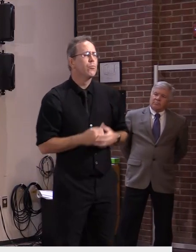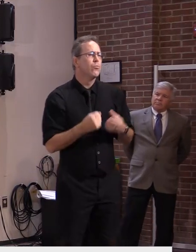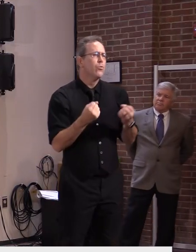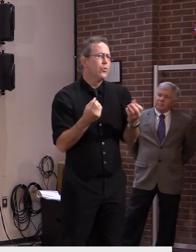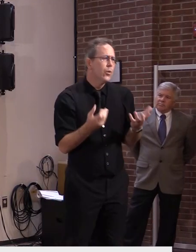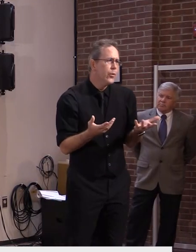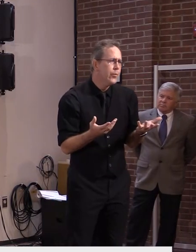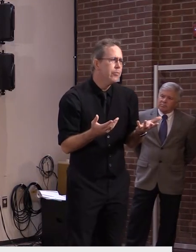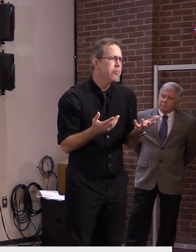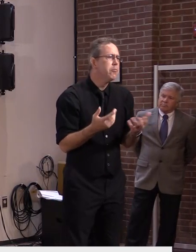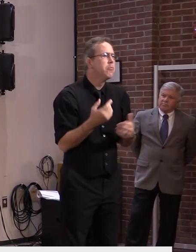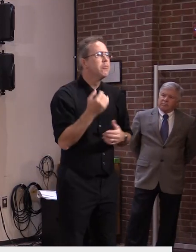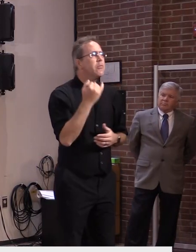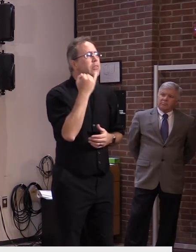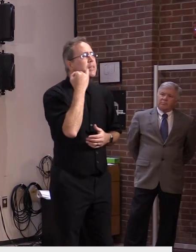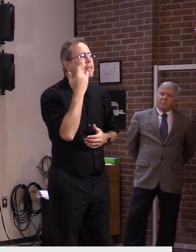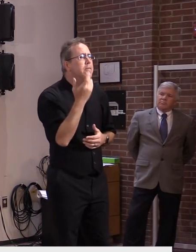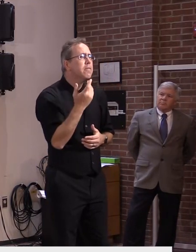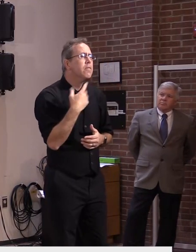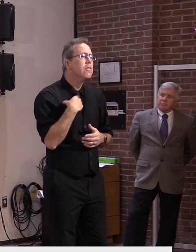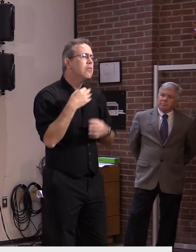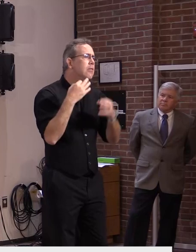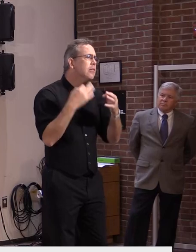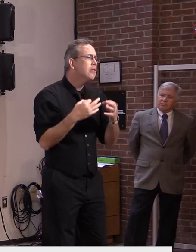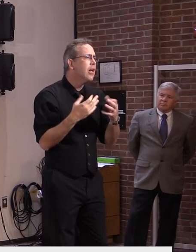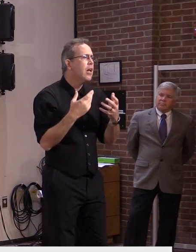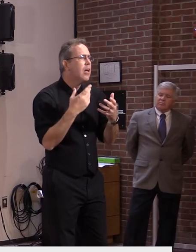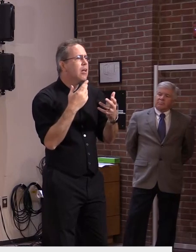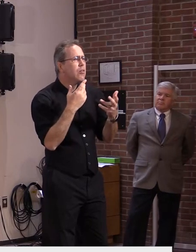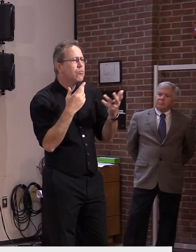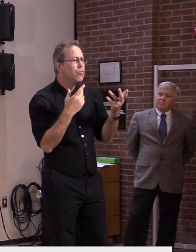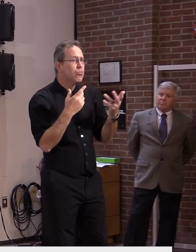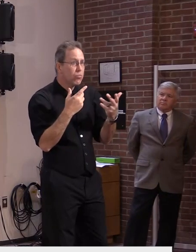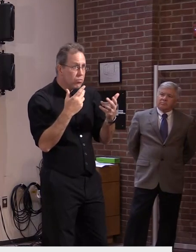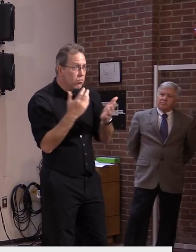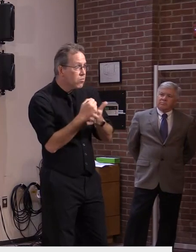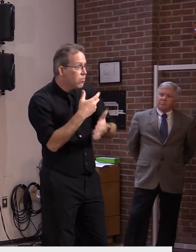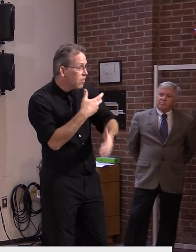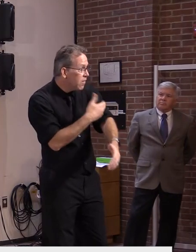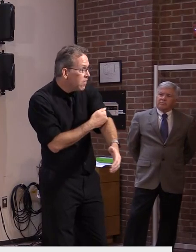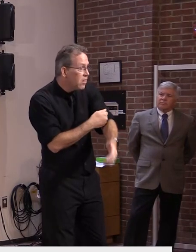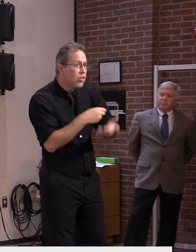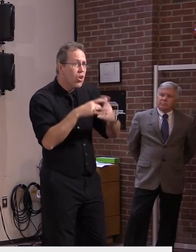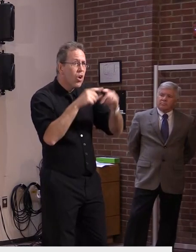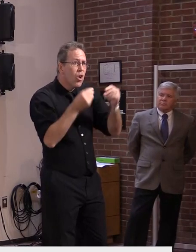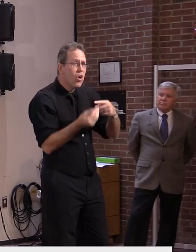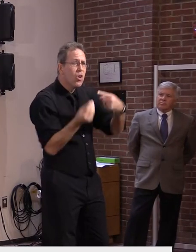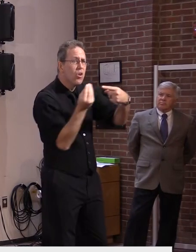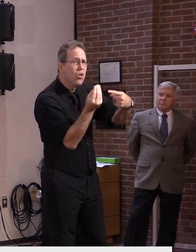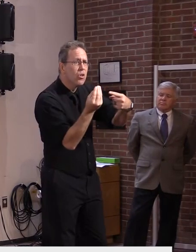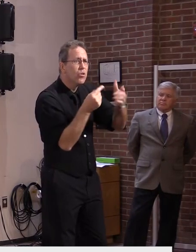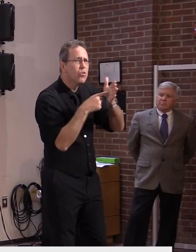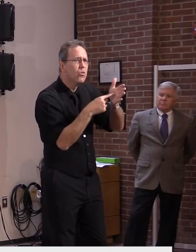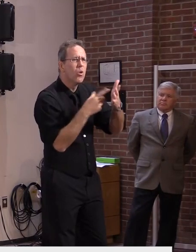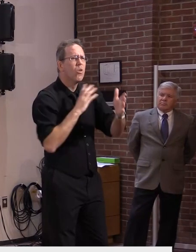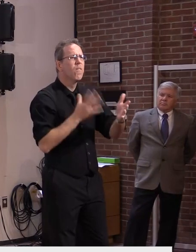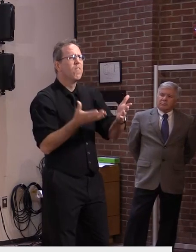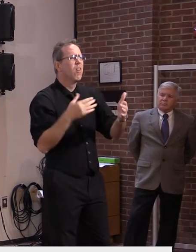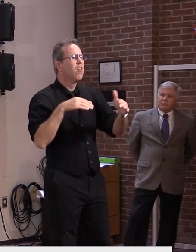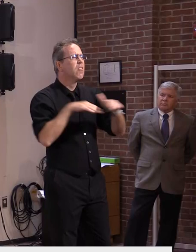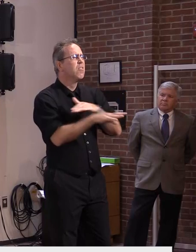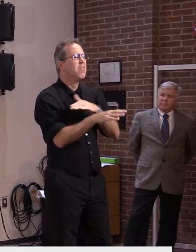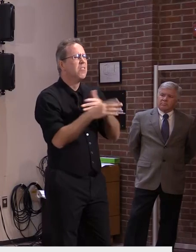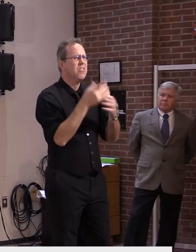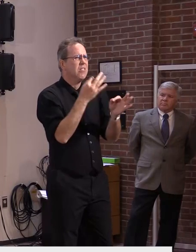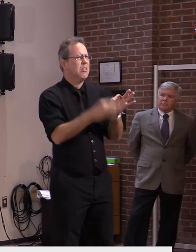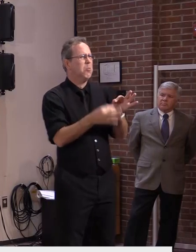requirement, whatever testing requirement, whatever it is, it seems as though we could do that. They have